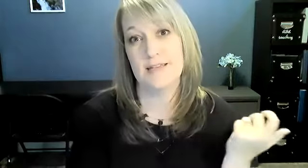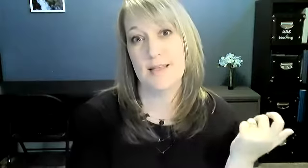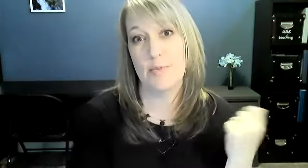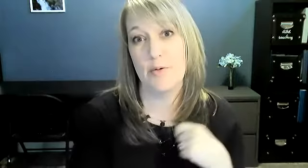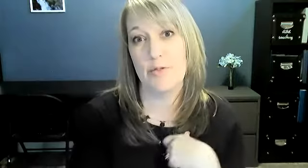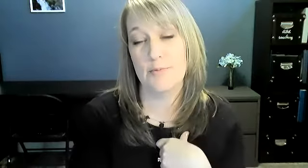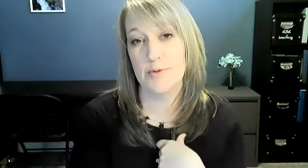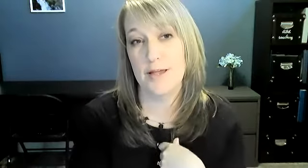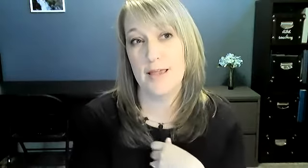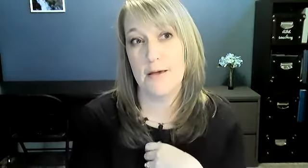they both employ